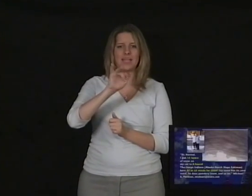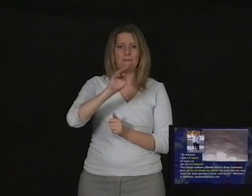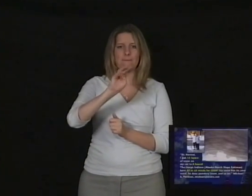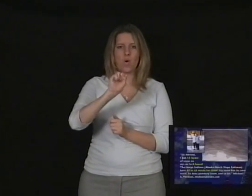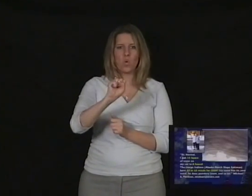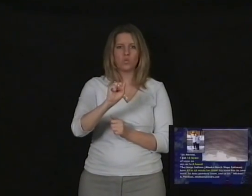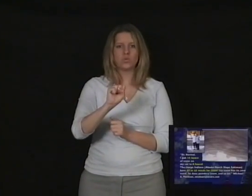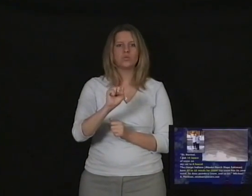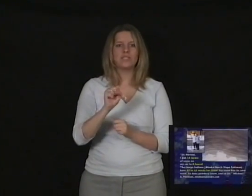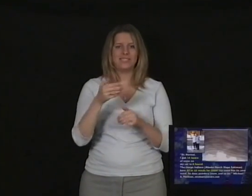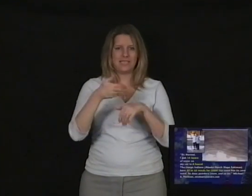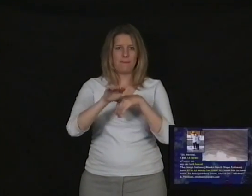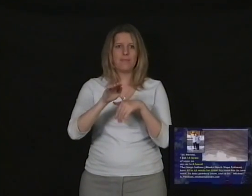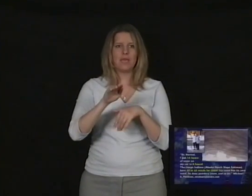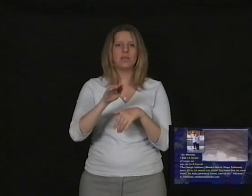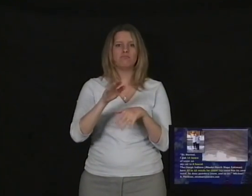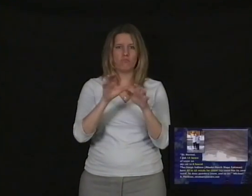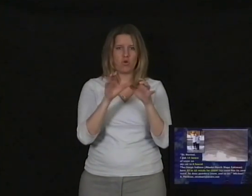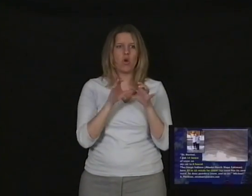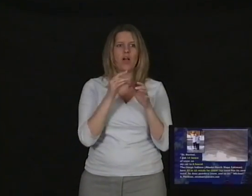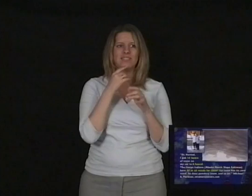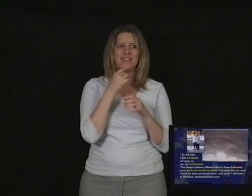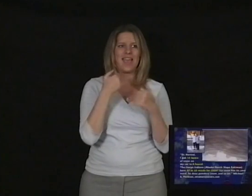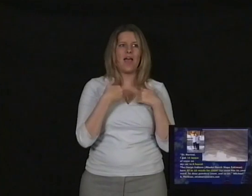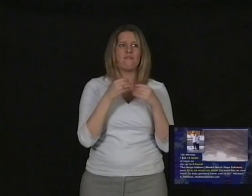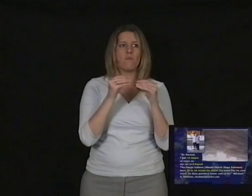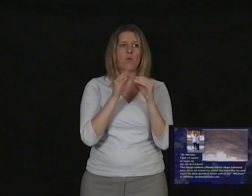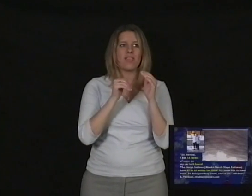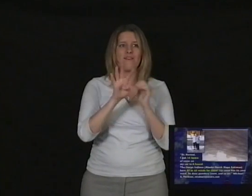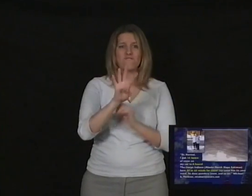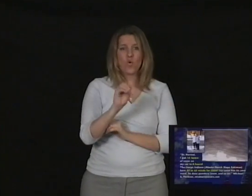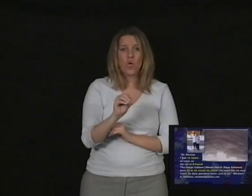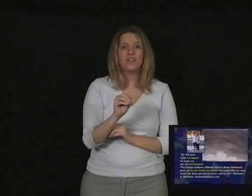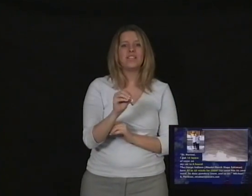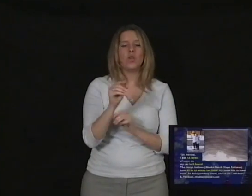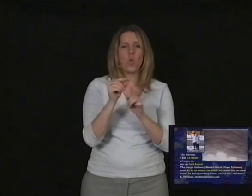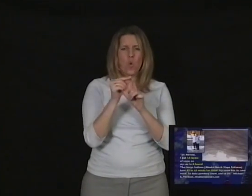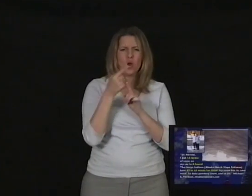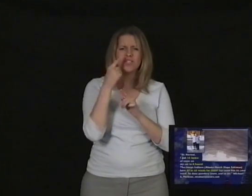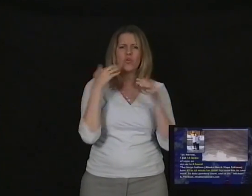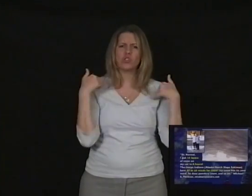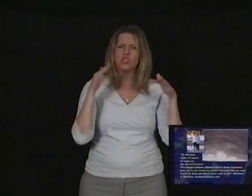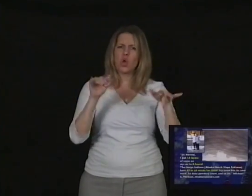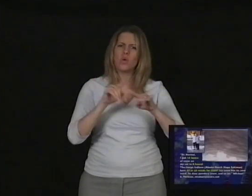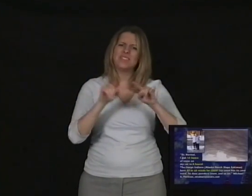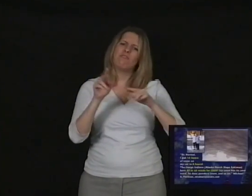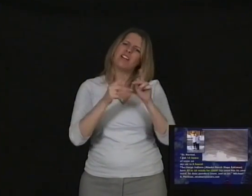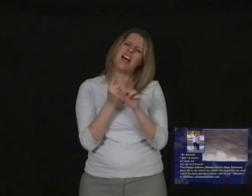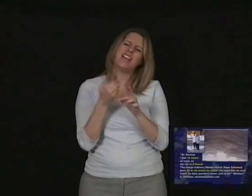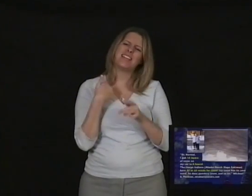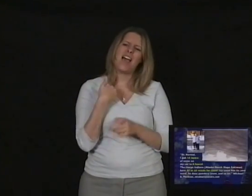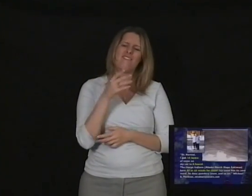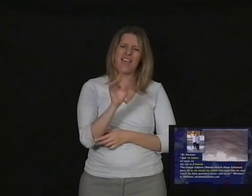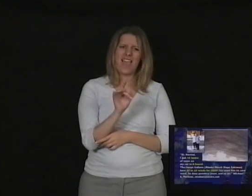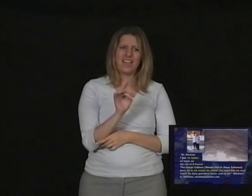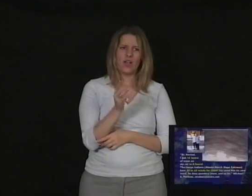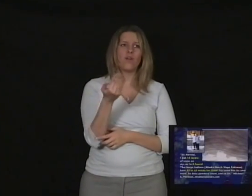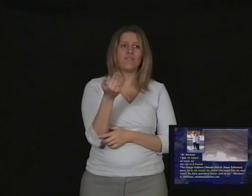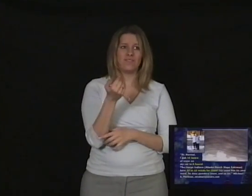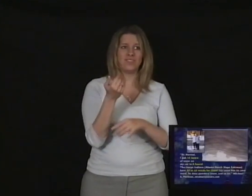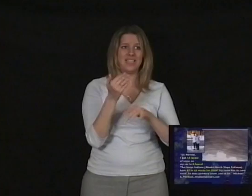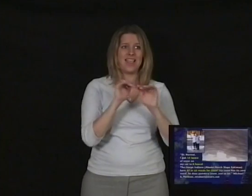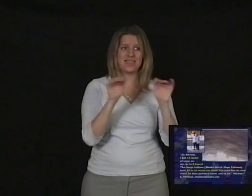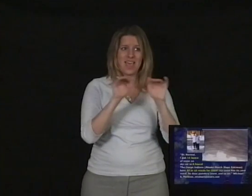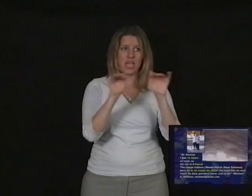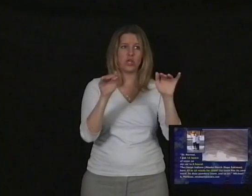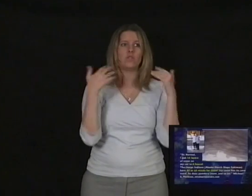with the Eskimos in Alaska. He said they've got over 40 words for snow up here, different types of snow. He said, I got 15